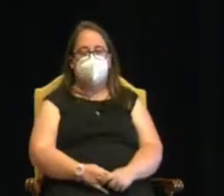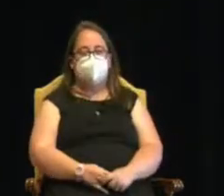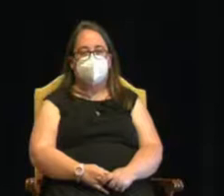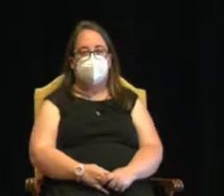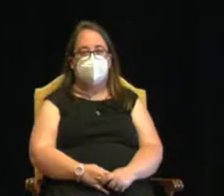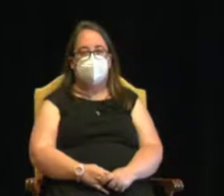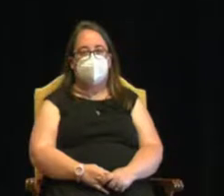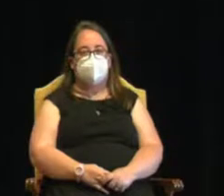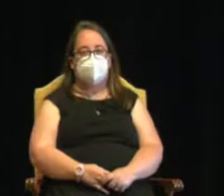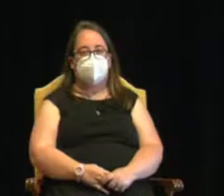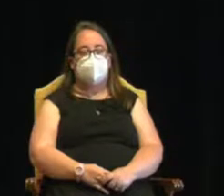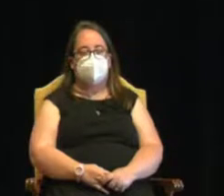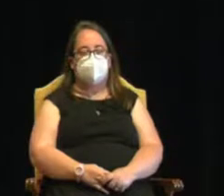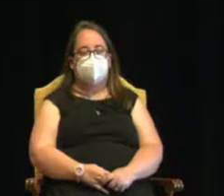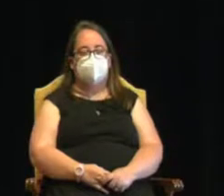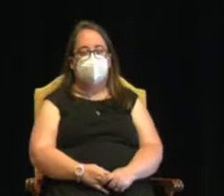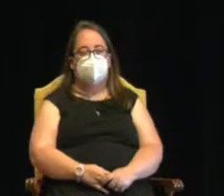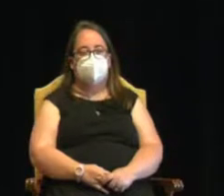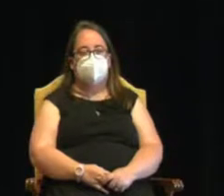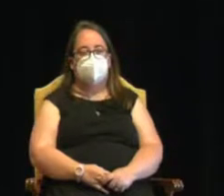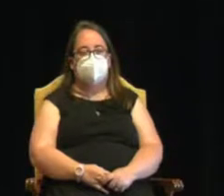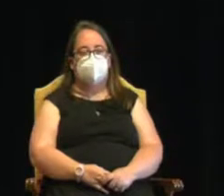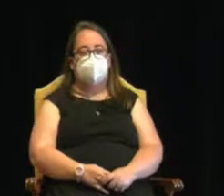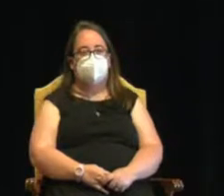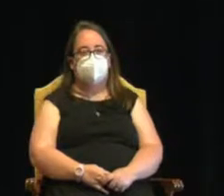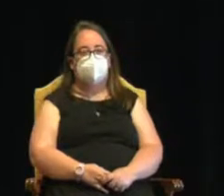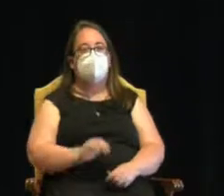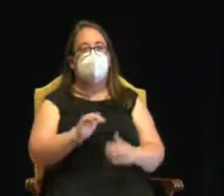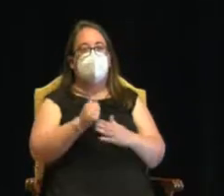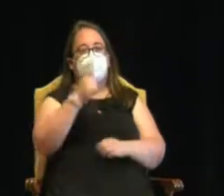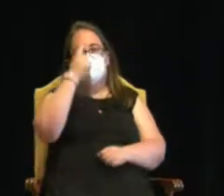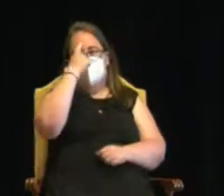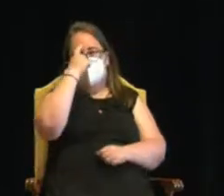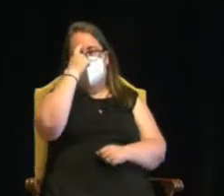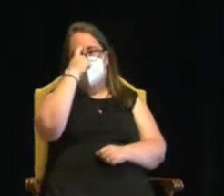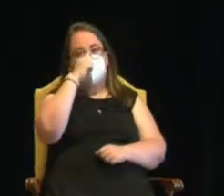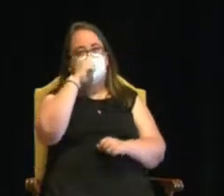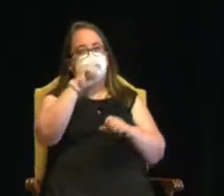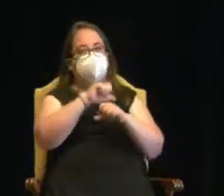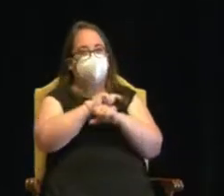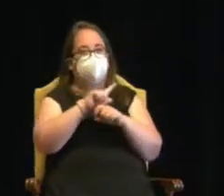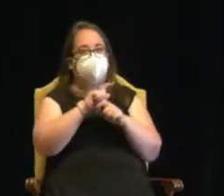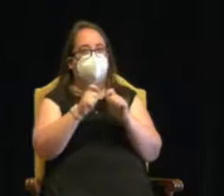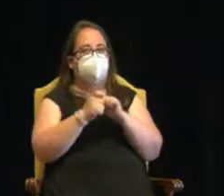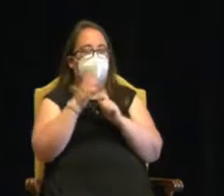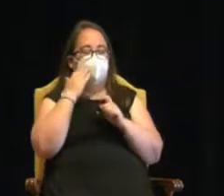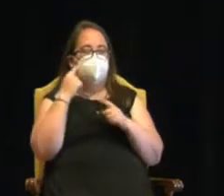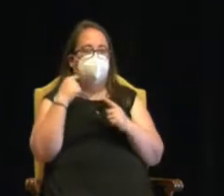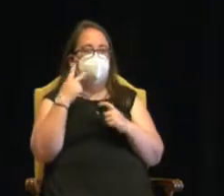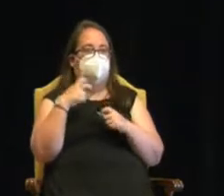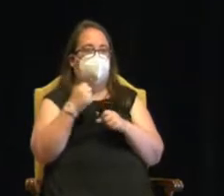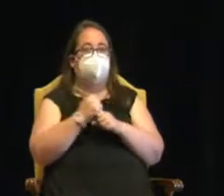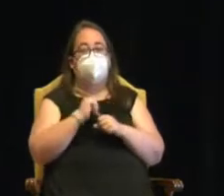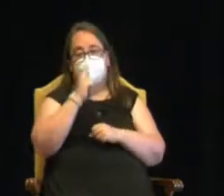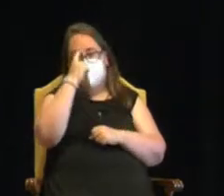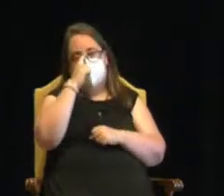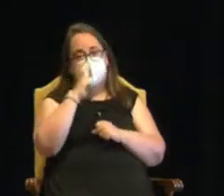You know, I've been told by knowledgeable people that all of our brains have literally changed because of the past 2 years. Our brains are